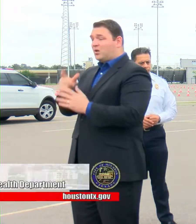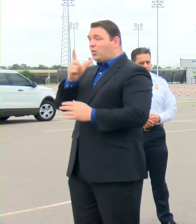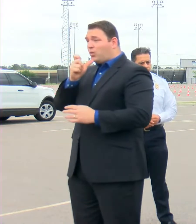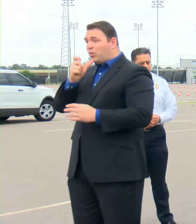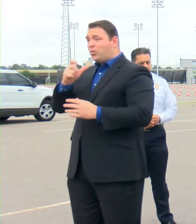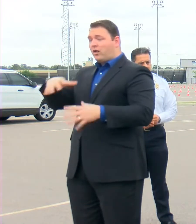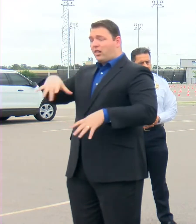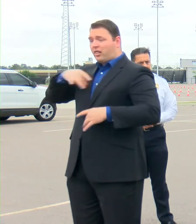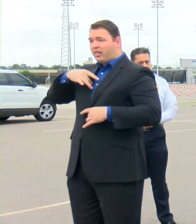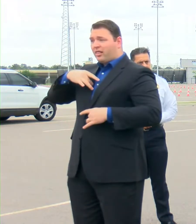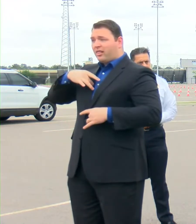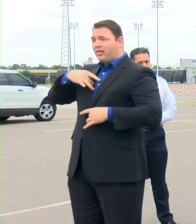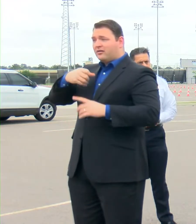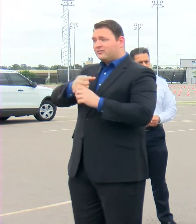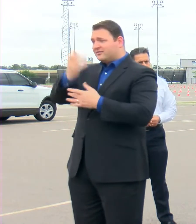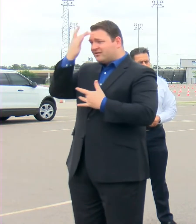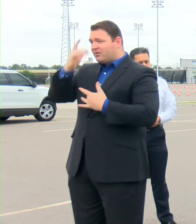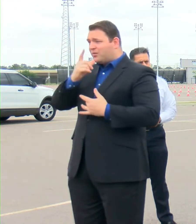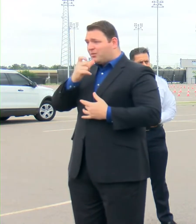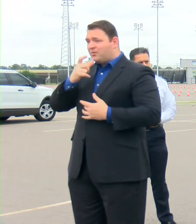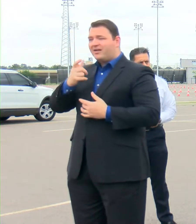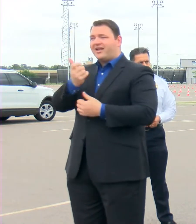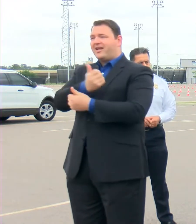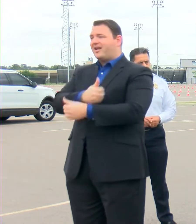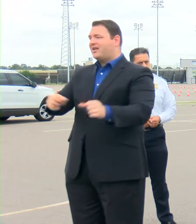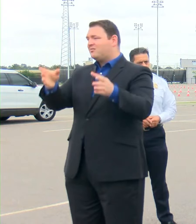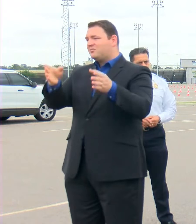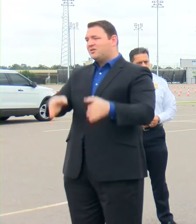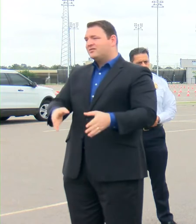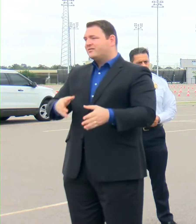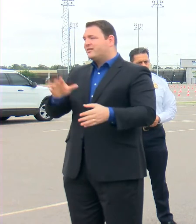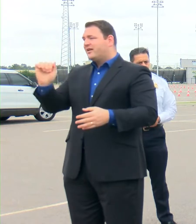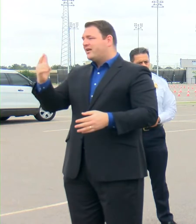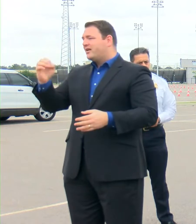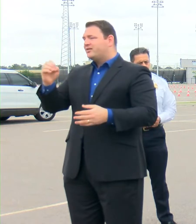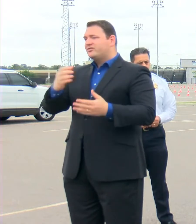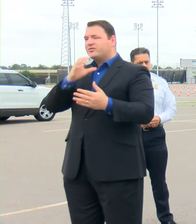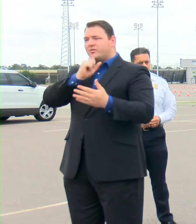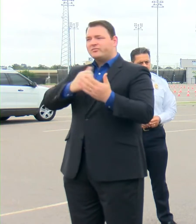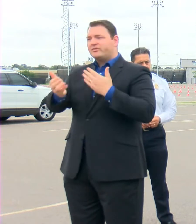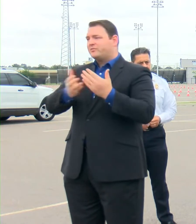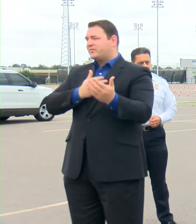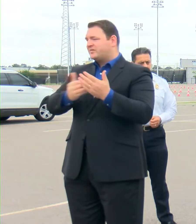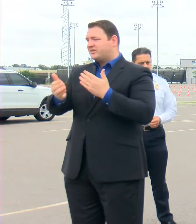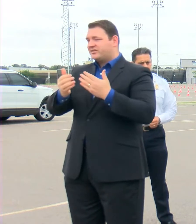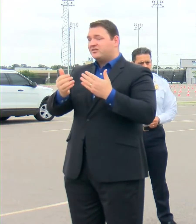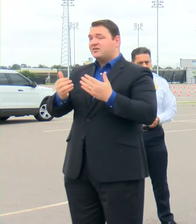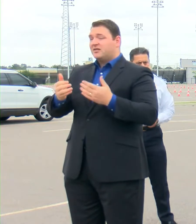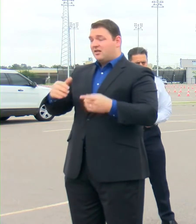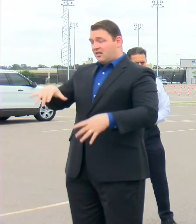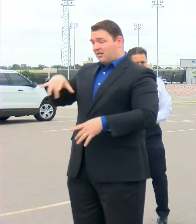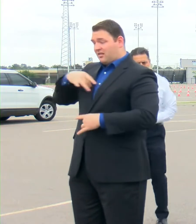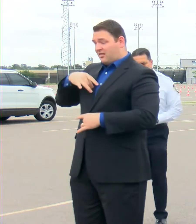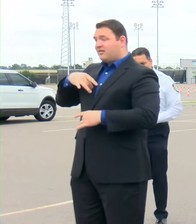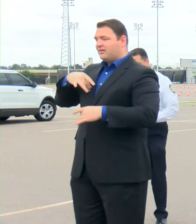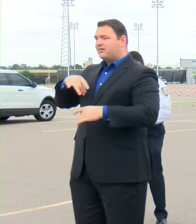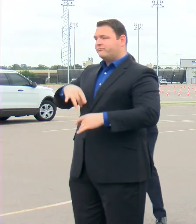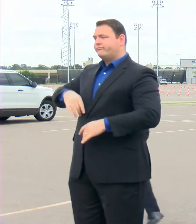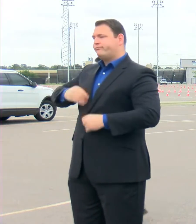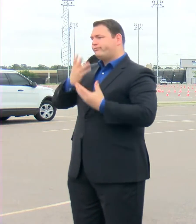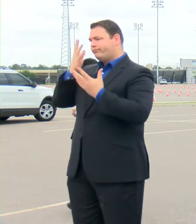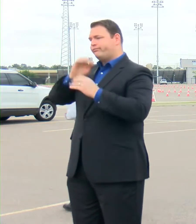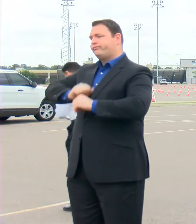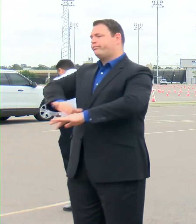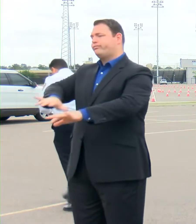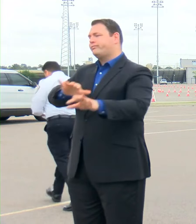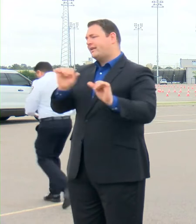Anyone of any age can be infected, and then of course they can then spread the virus to someone else. So all along, the mayor's been saying,